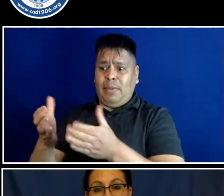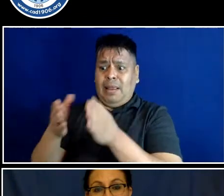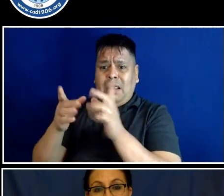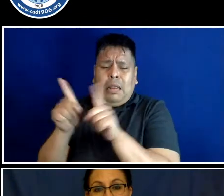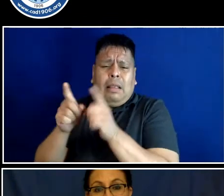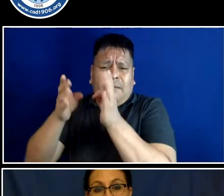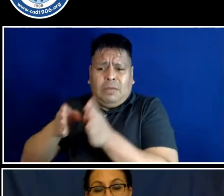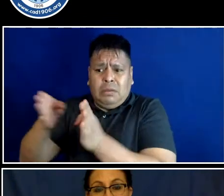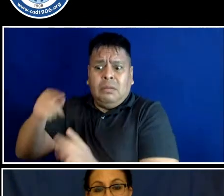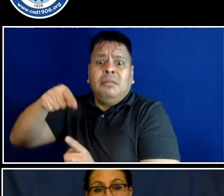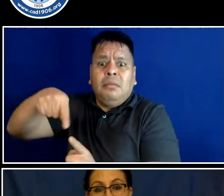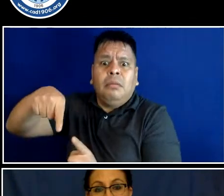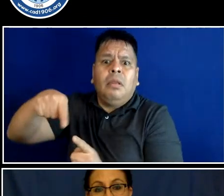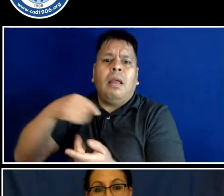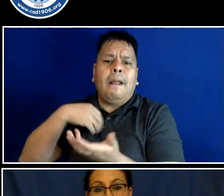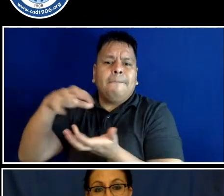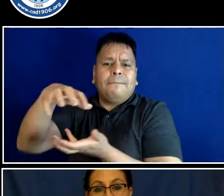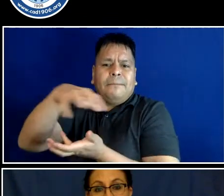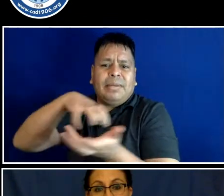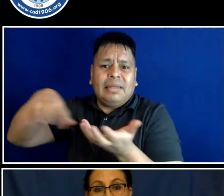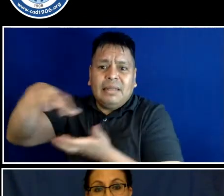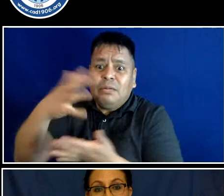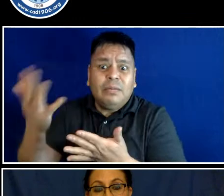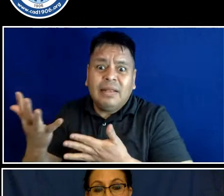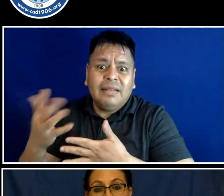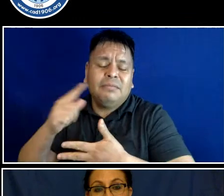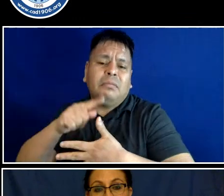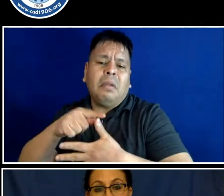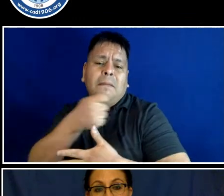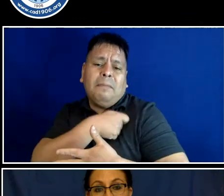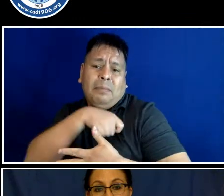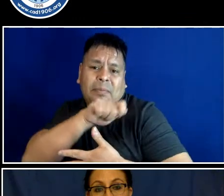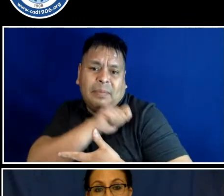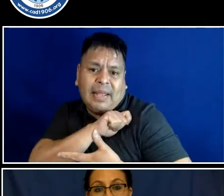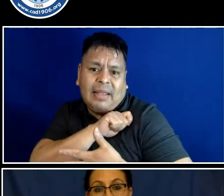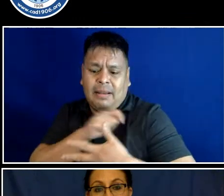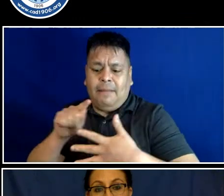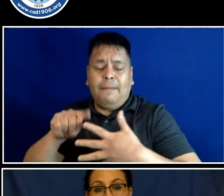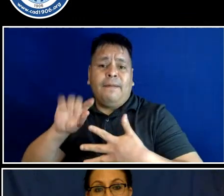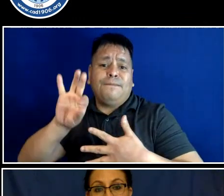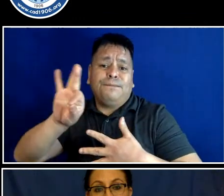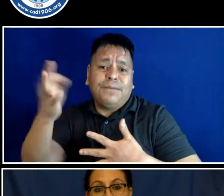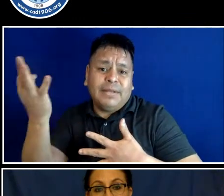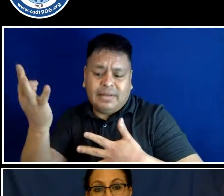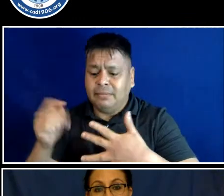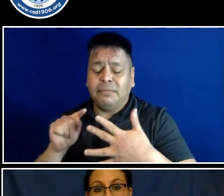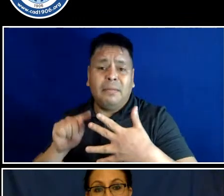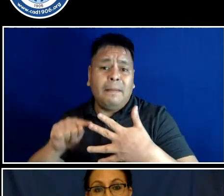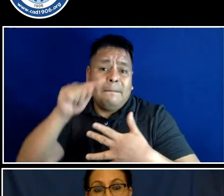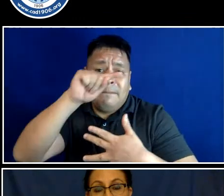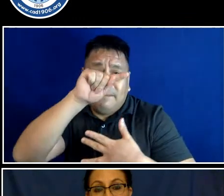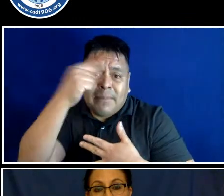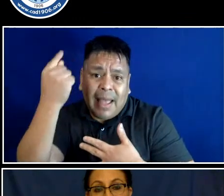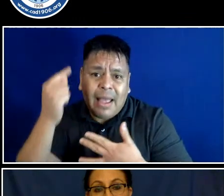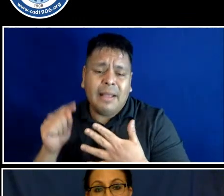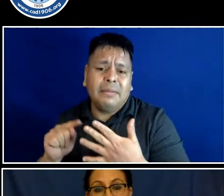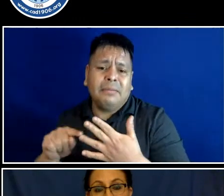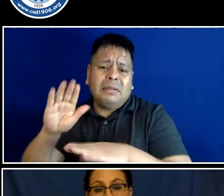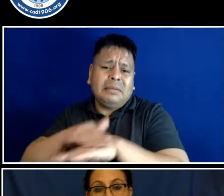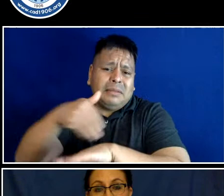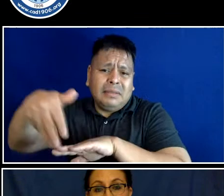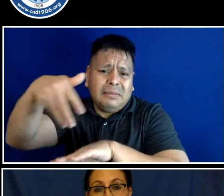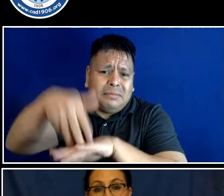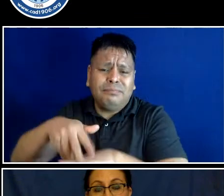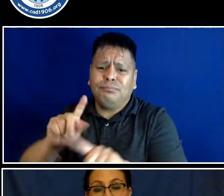next bullet point, which is criollo, criolla de Louisiana. Now, a criollo indicates a person that is